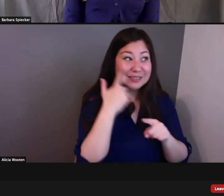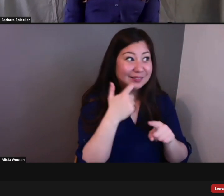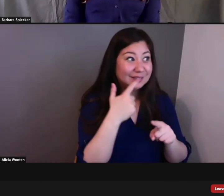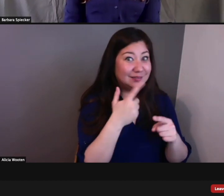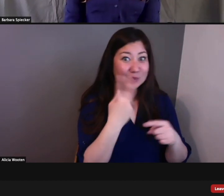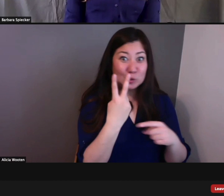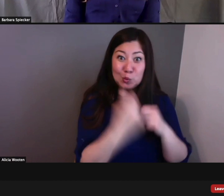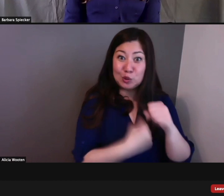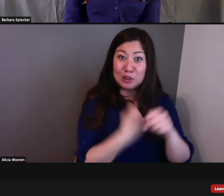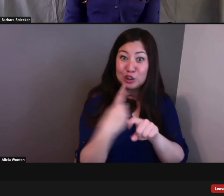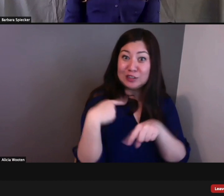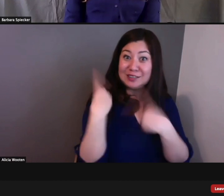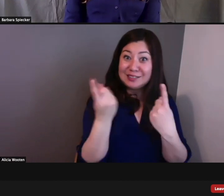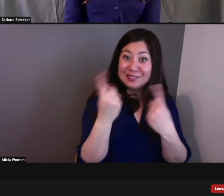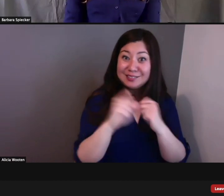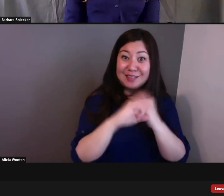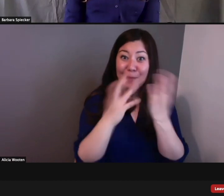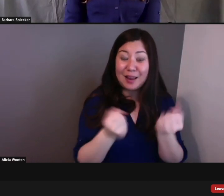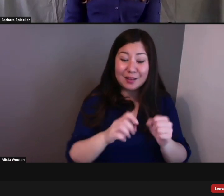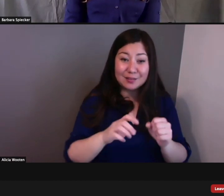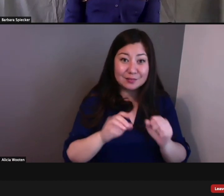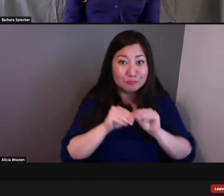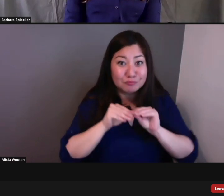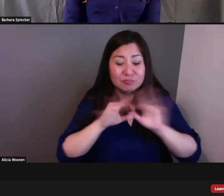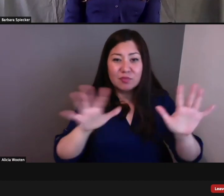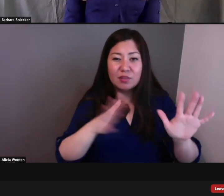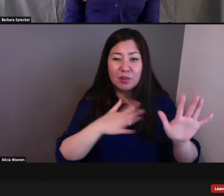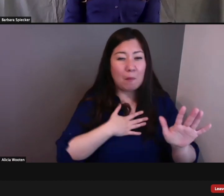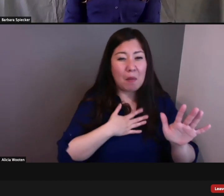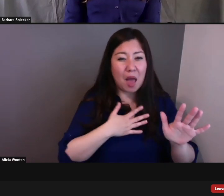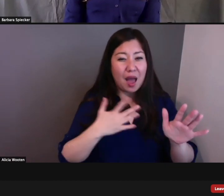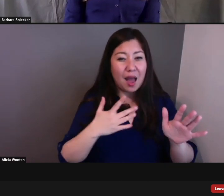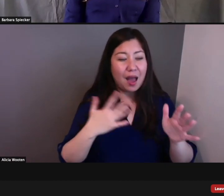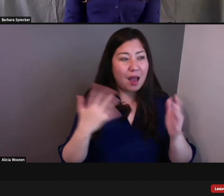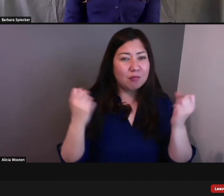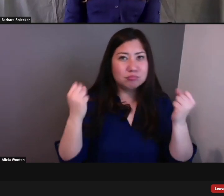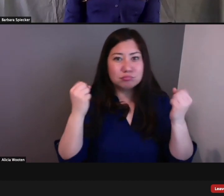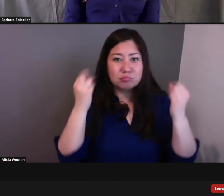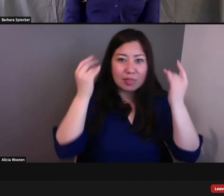a language 2 user of ASL to